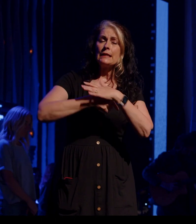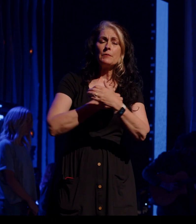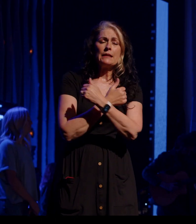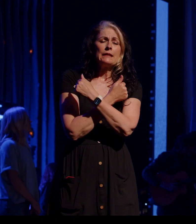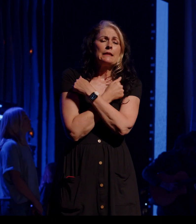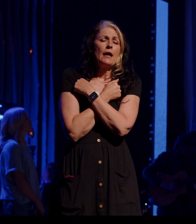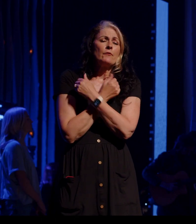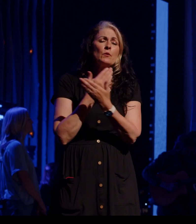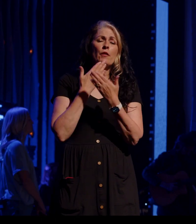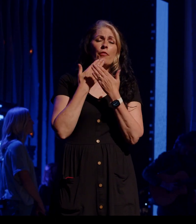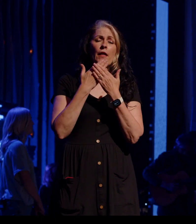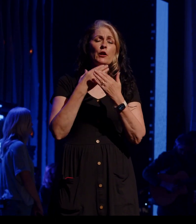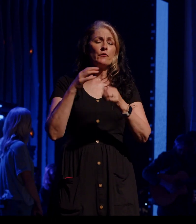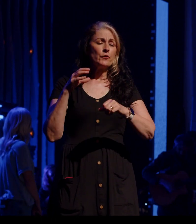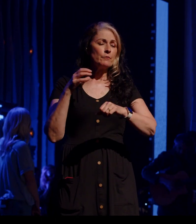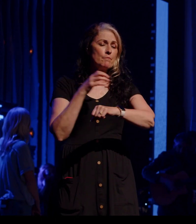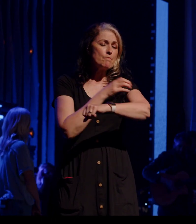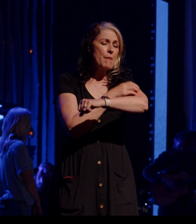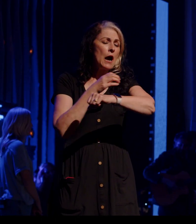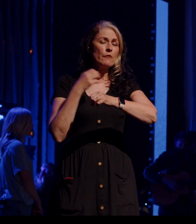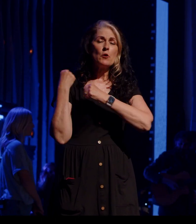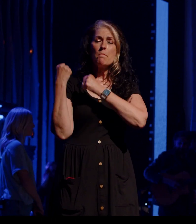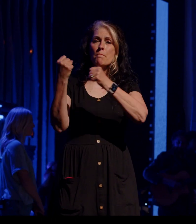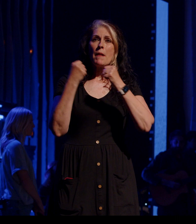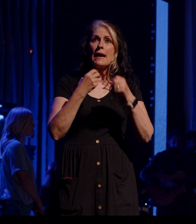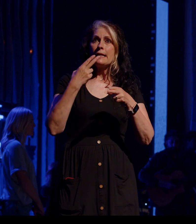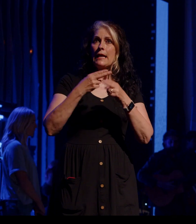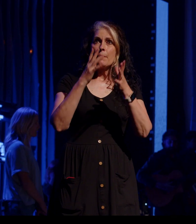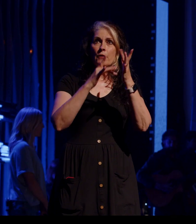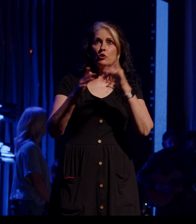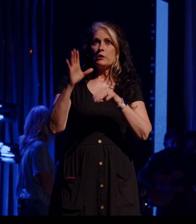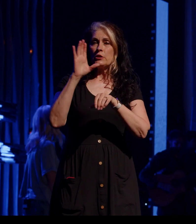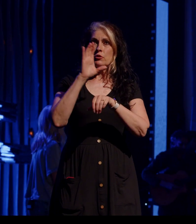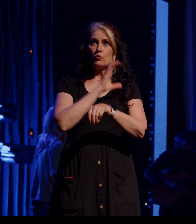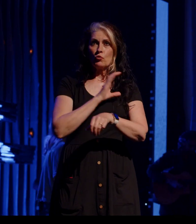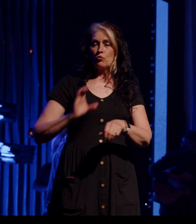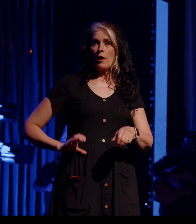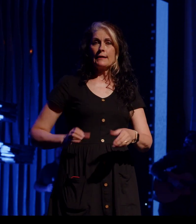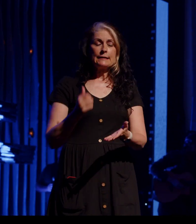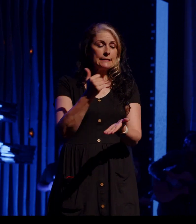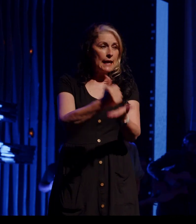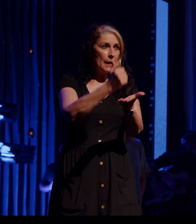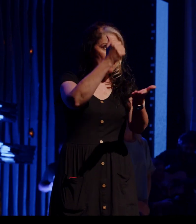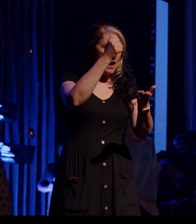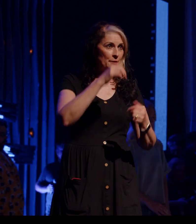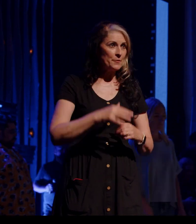in the powerful, wonderful, mighty name of Jesus Christ. Amen.